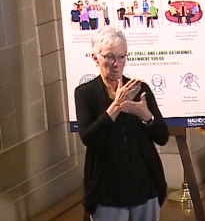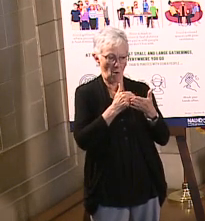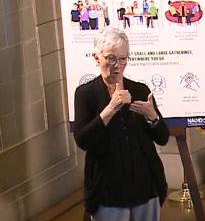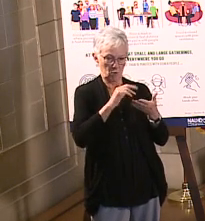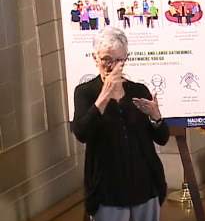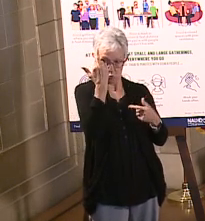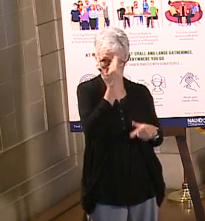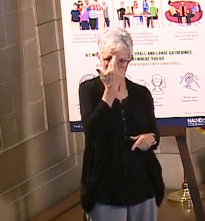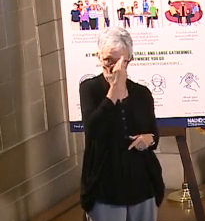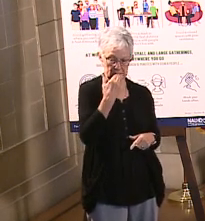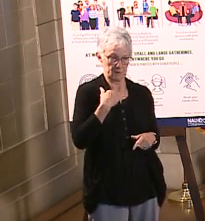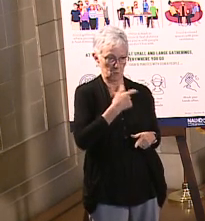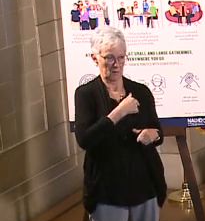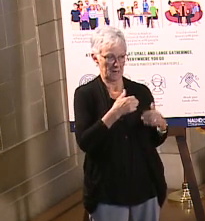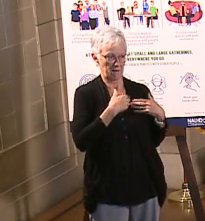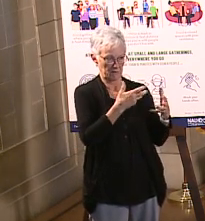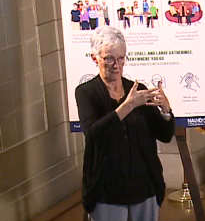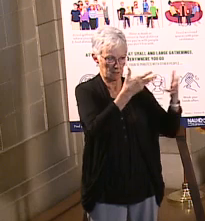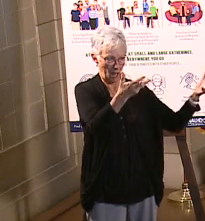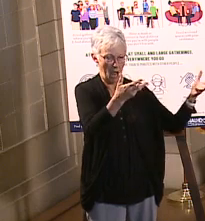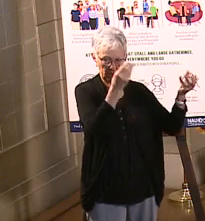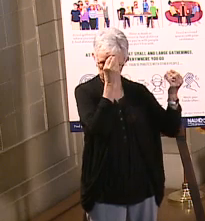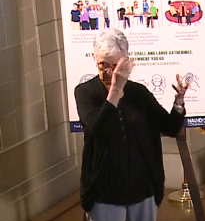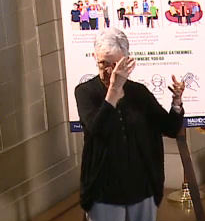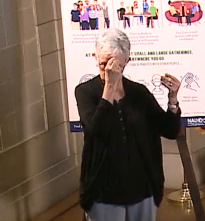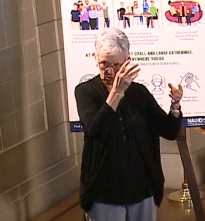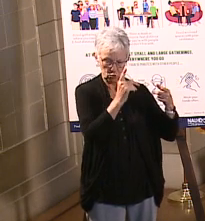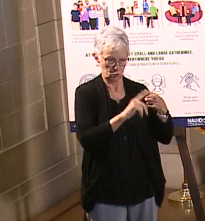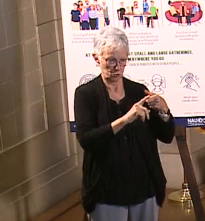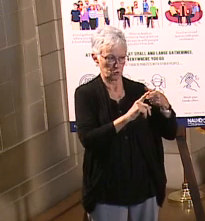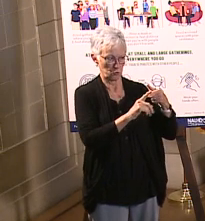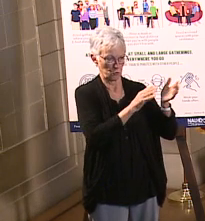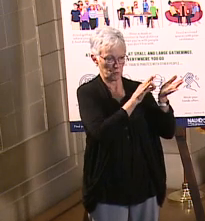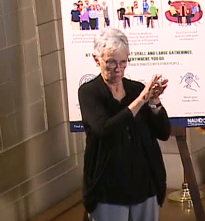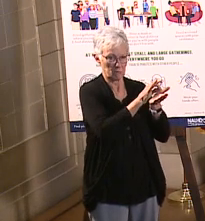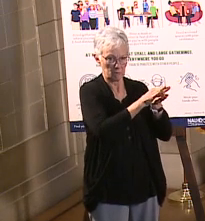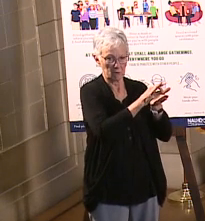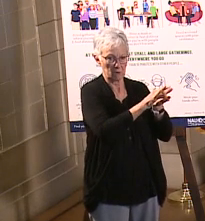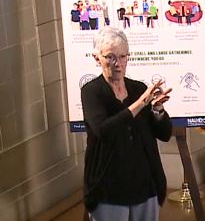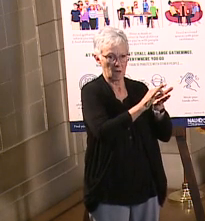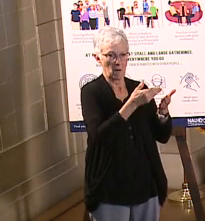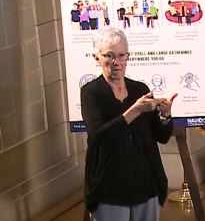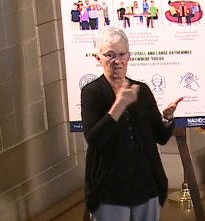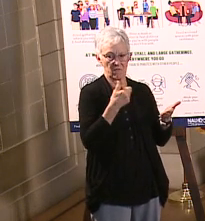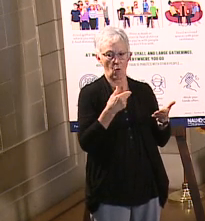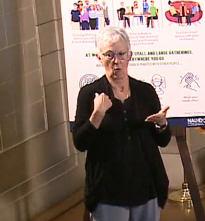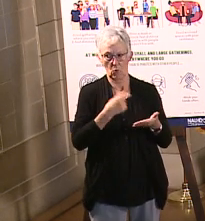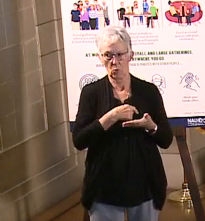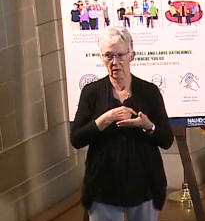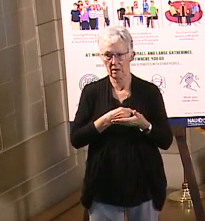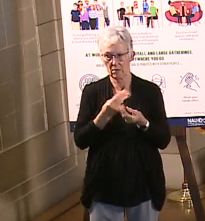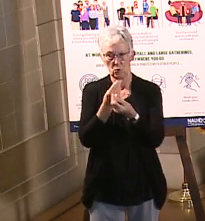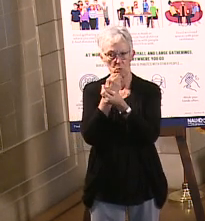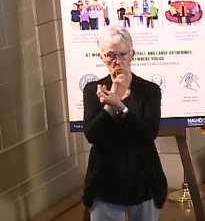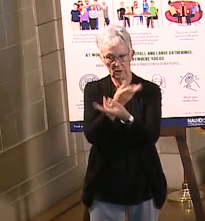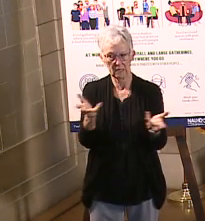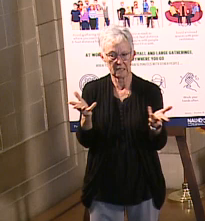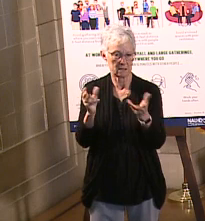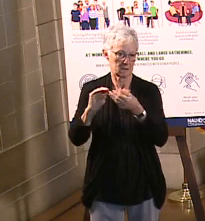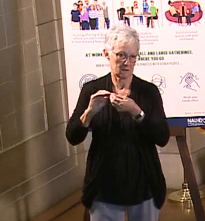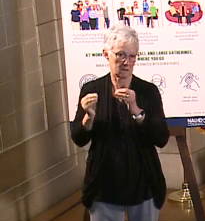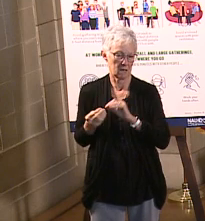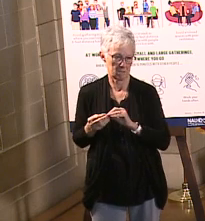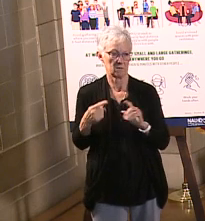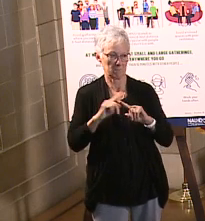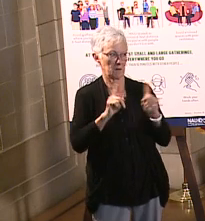and getting that whole thing out to make sure we got accurate data. But I agree with you 100%. We've got to do a better job of getting that out in